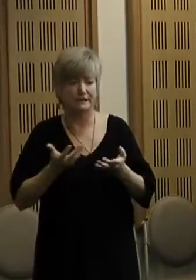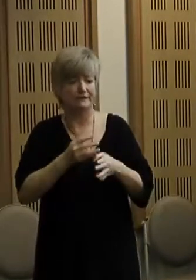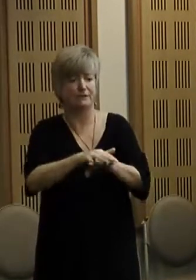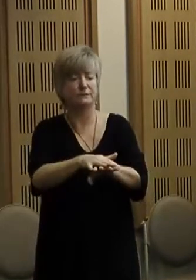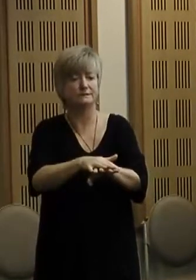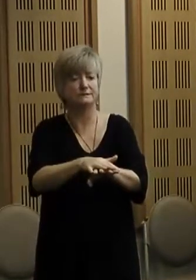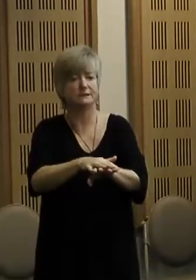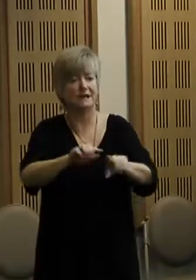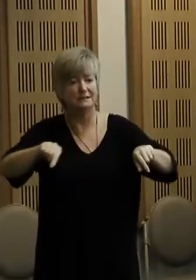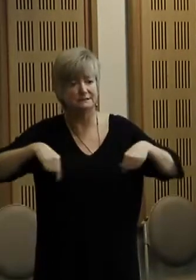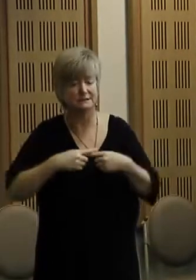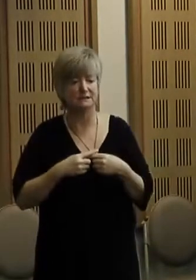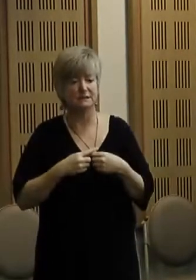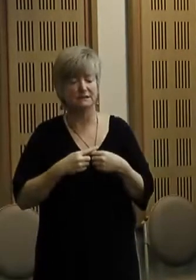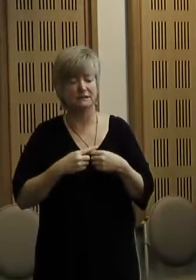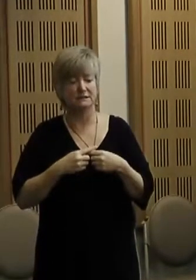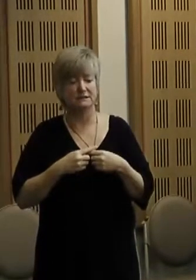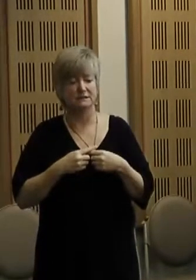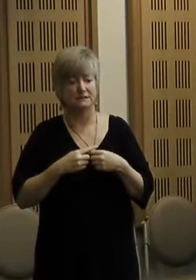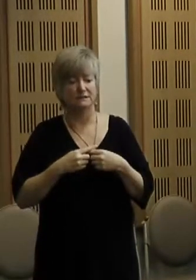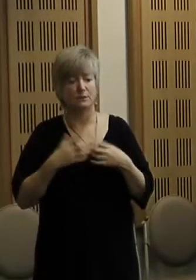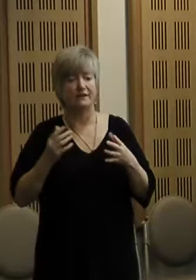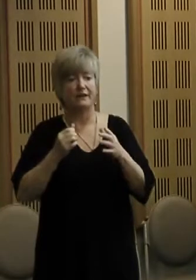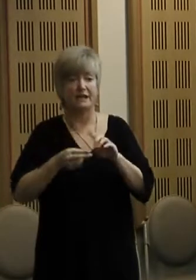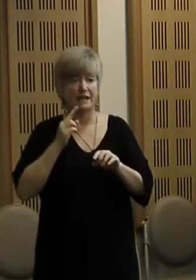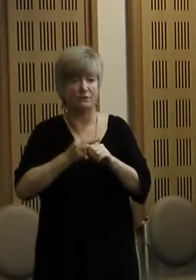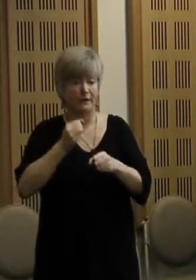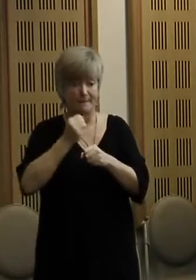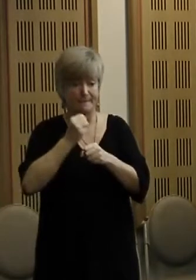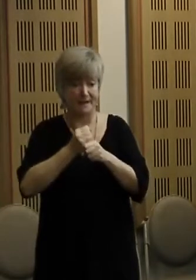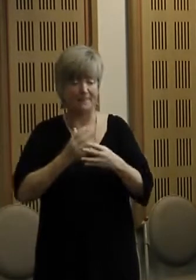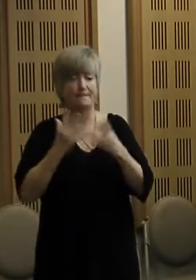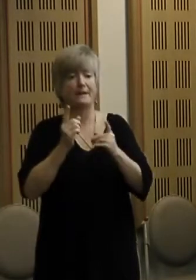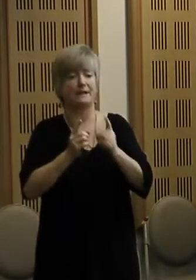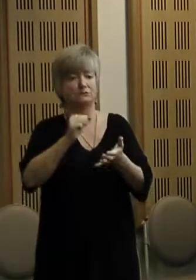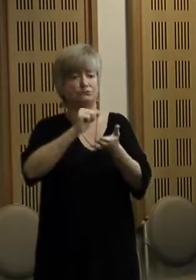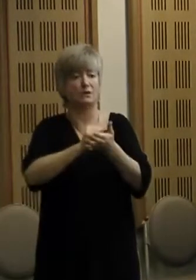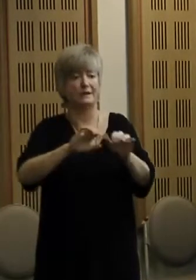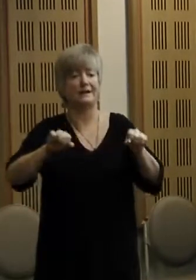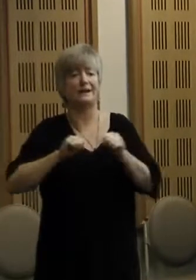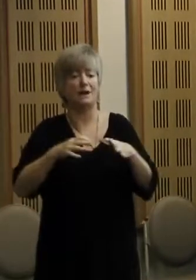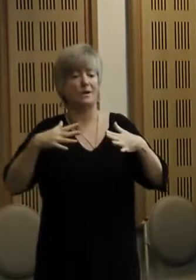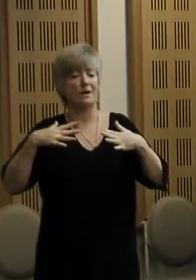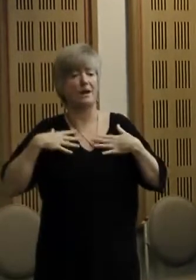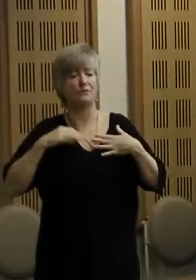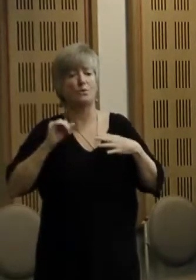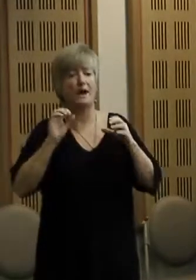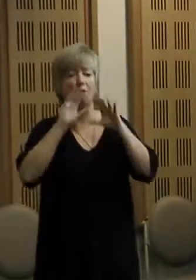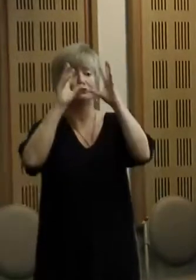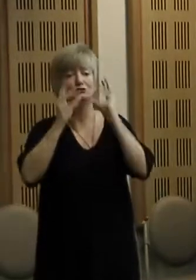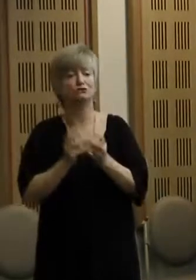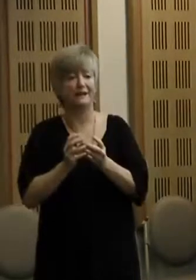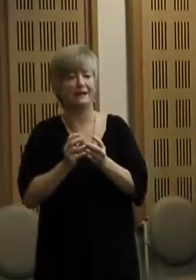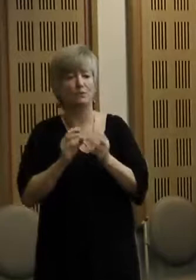do. So if we can get those big macro things right, then our health or our trees are more likely to